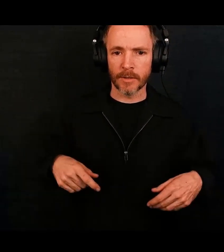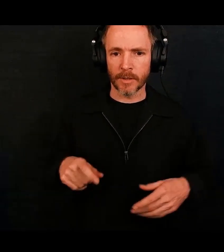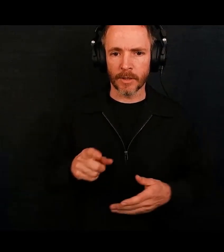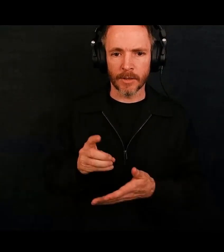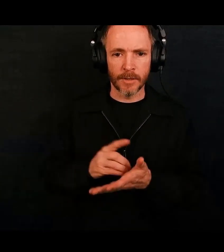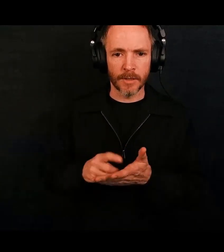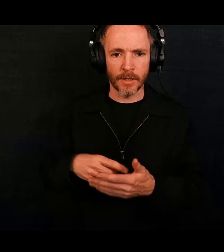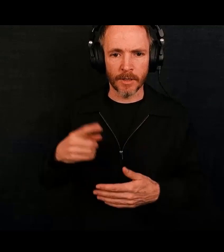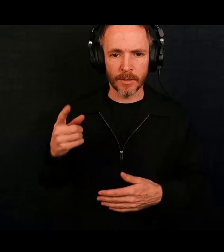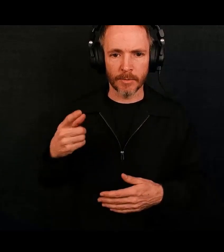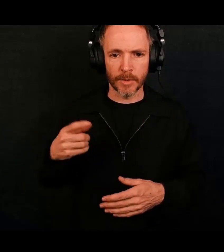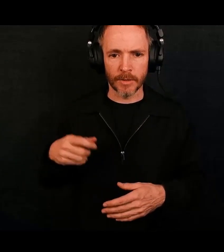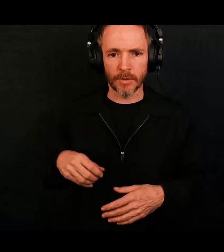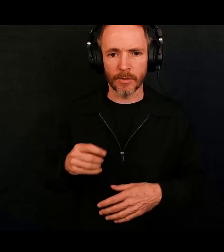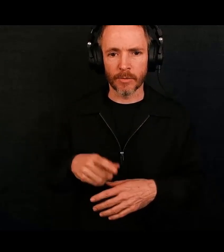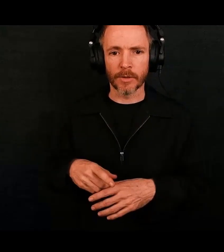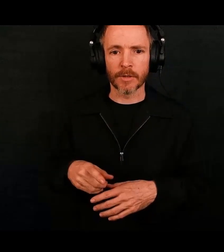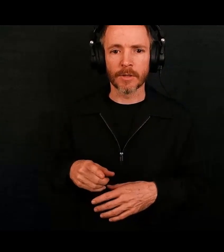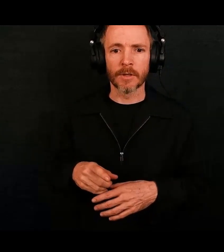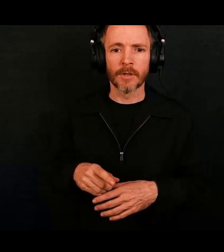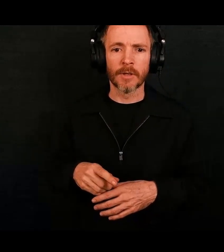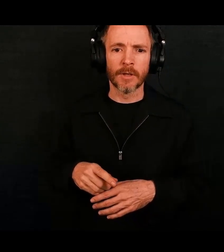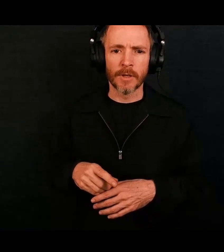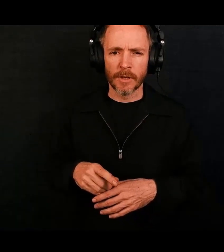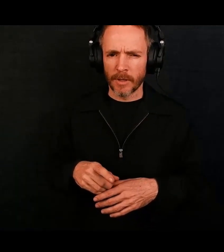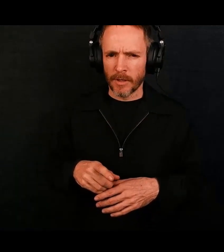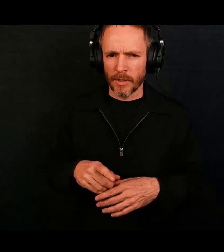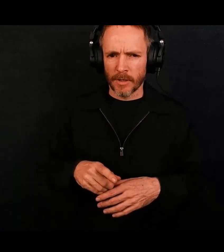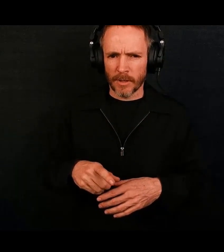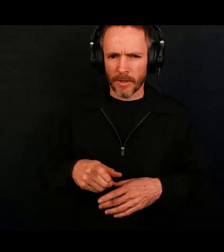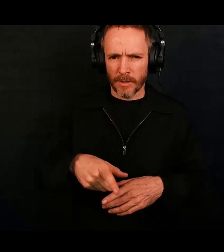Okay, let's design something in SolidWorks.